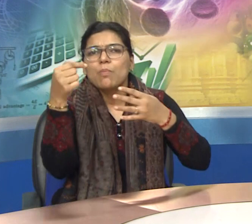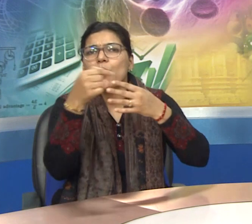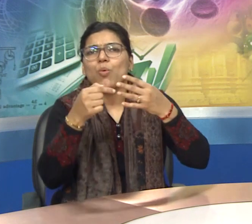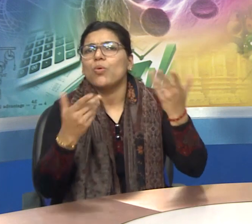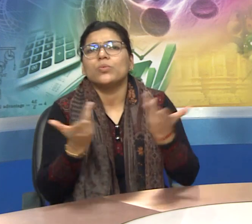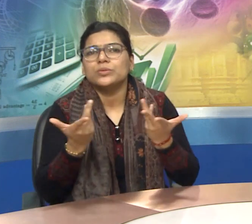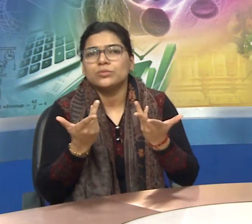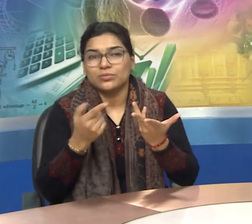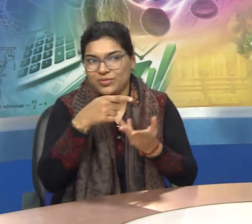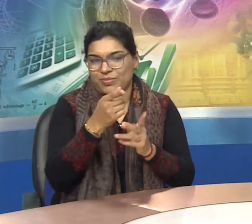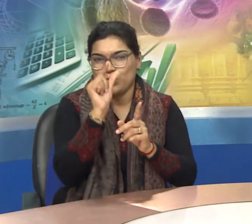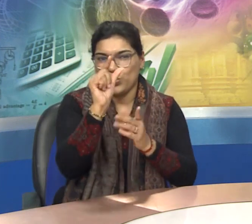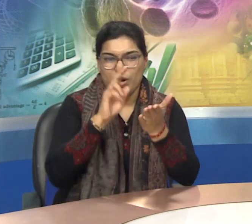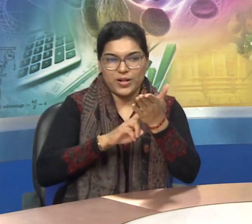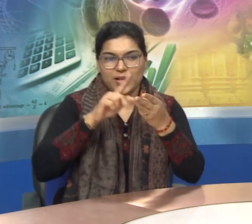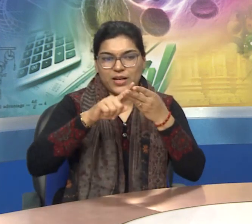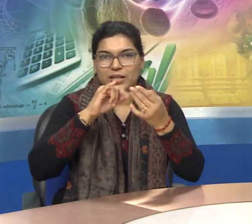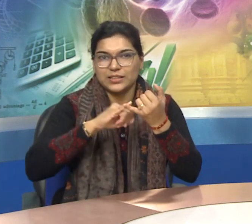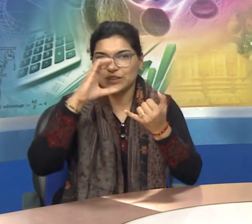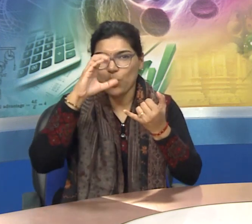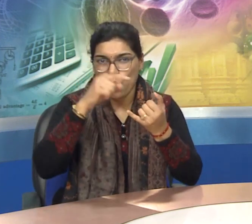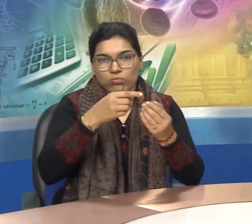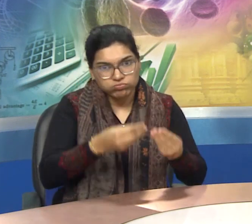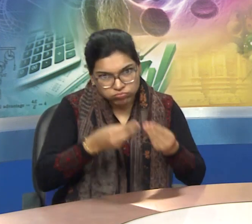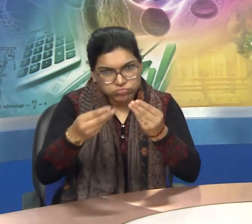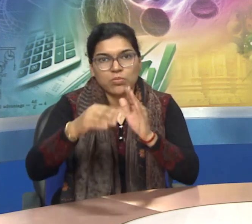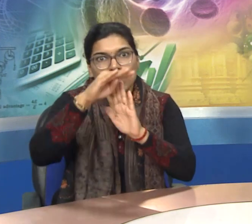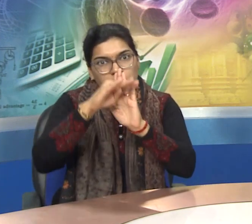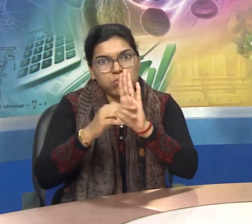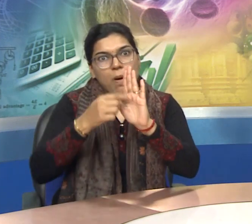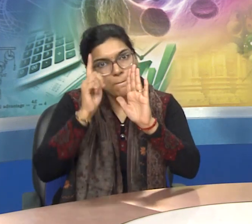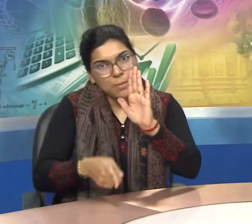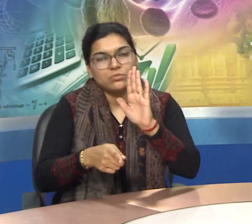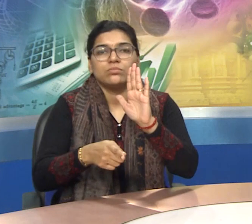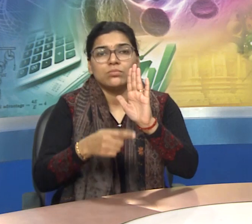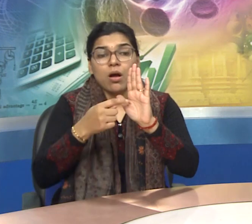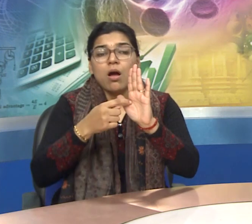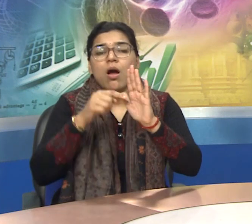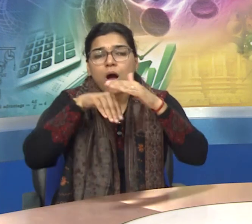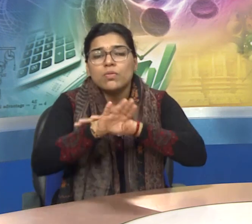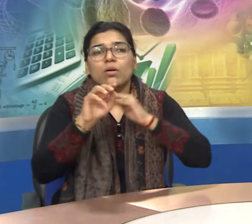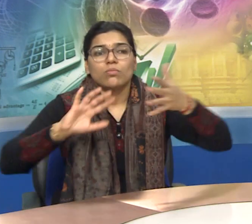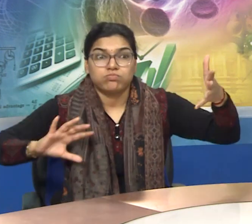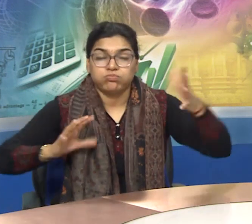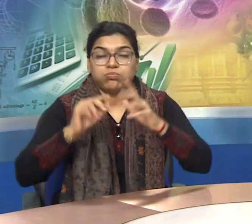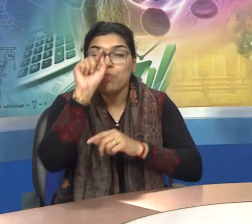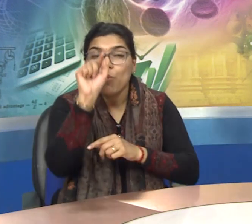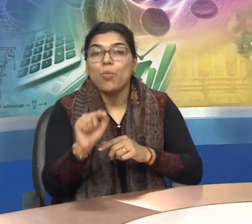The functions of a public library as given in the UNESCO Manifesto for Public Libraries are